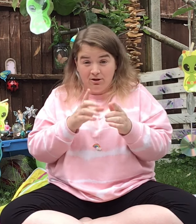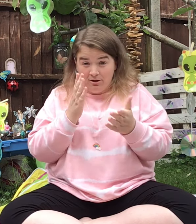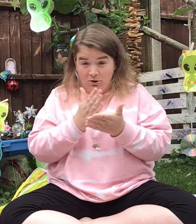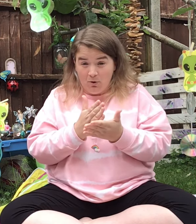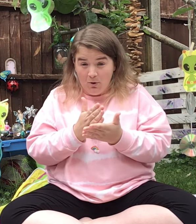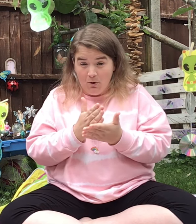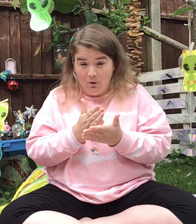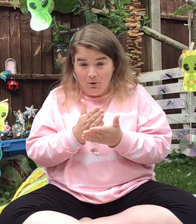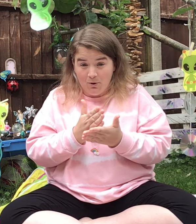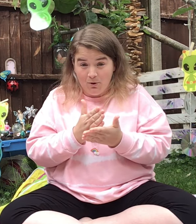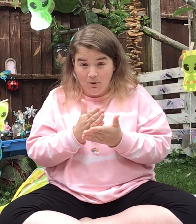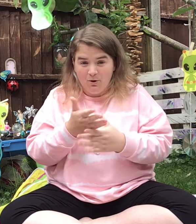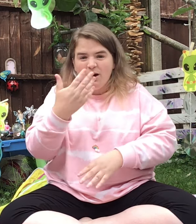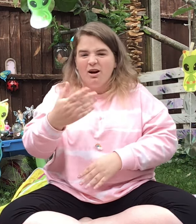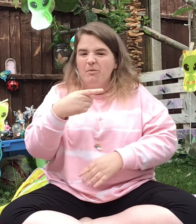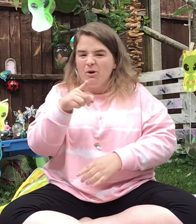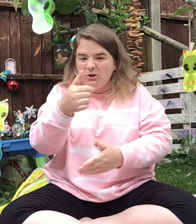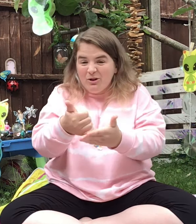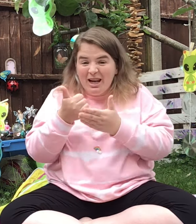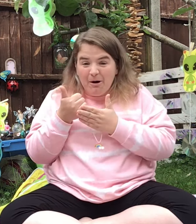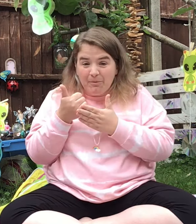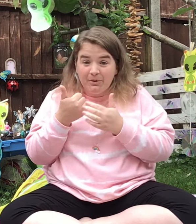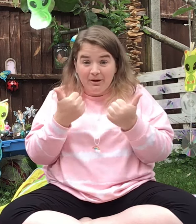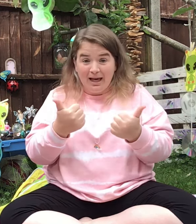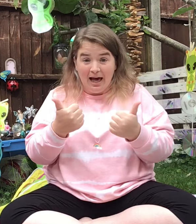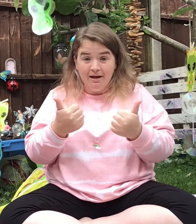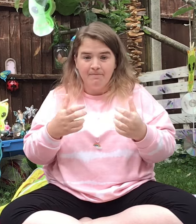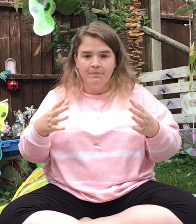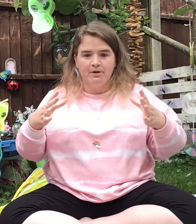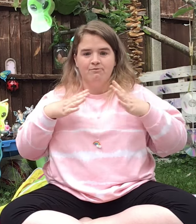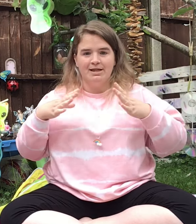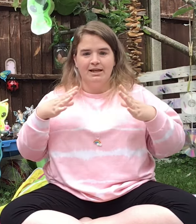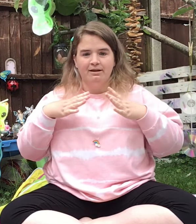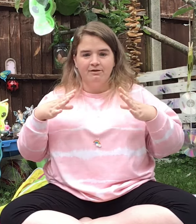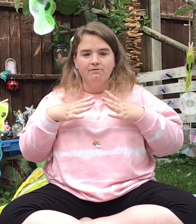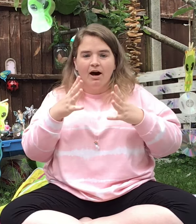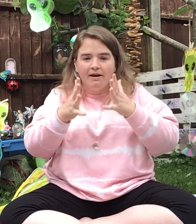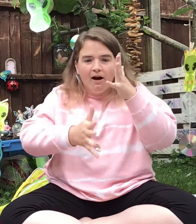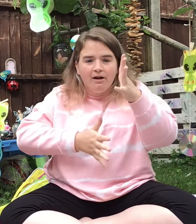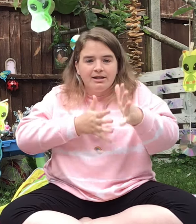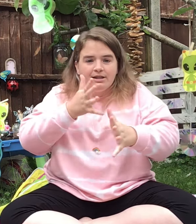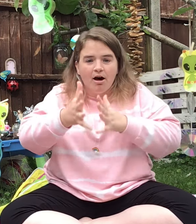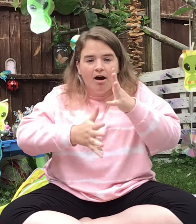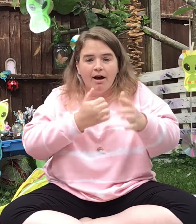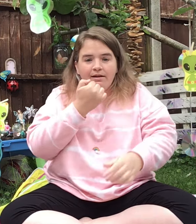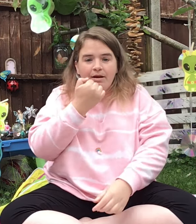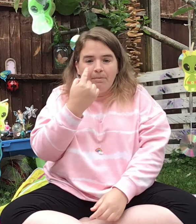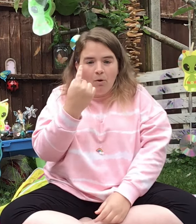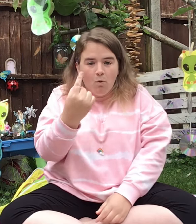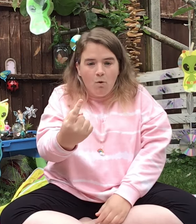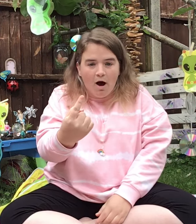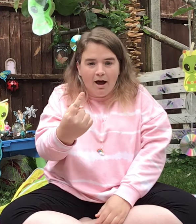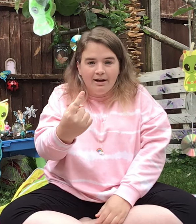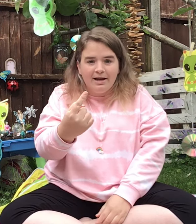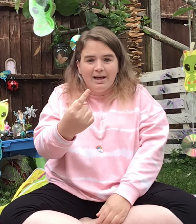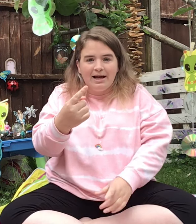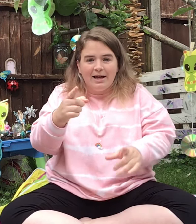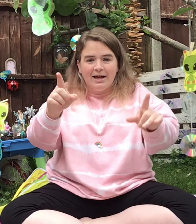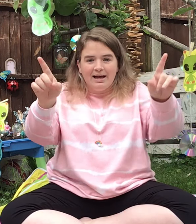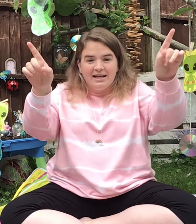Sure? Come on you can help, okay? Ready? Right, sign number one is